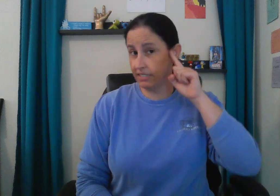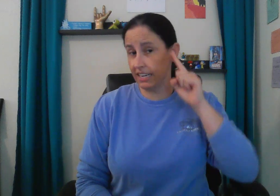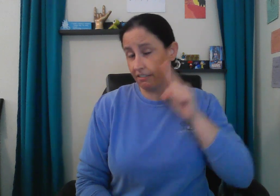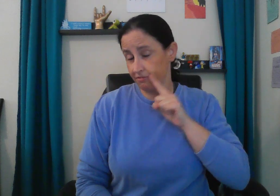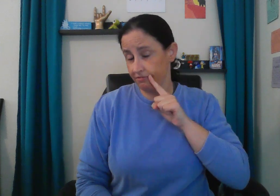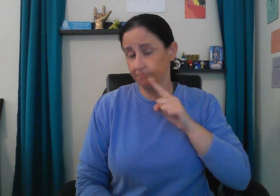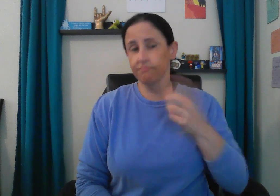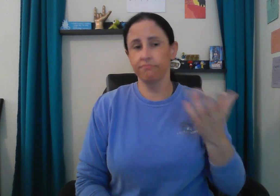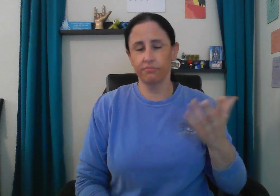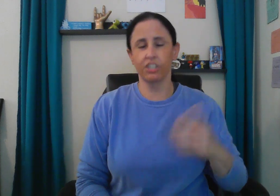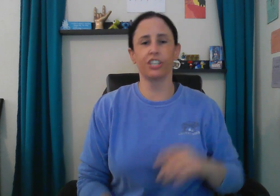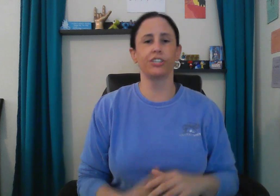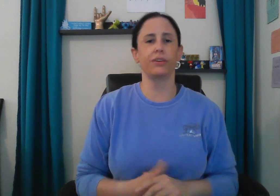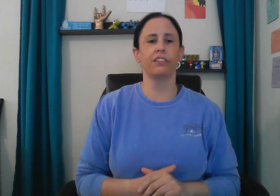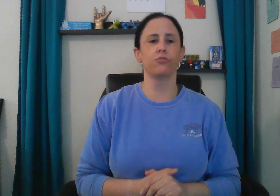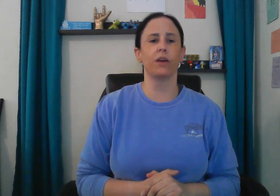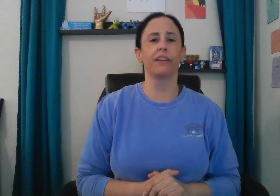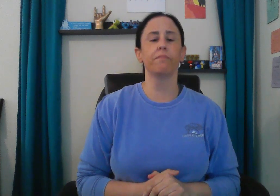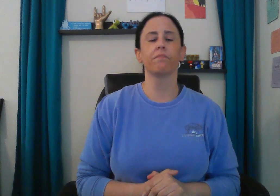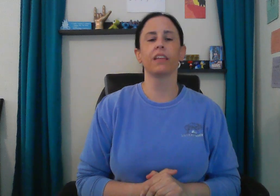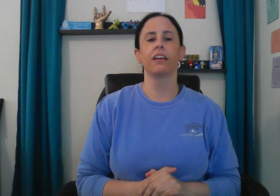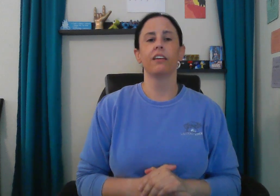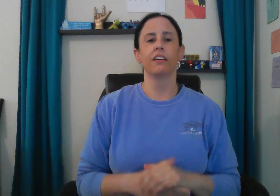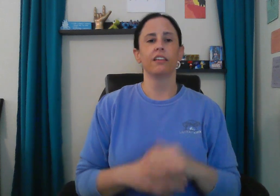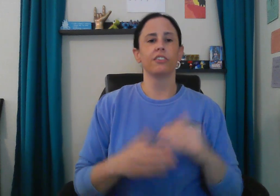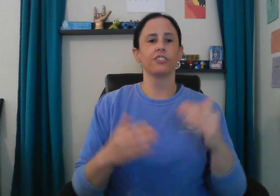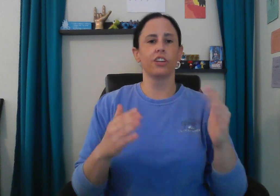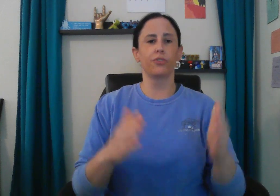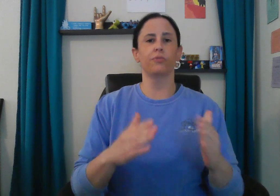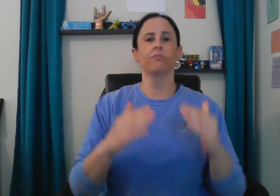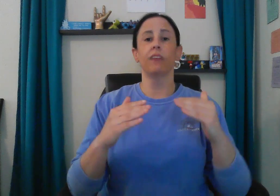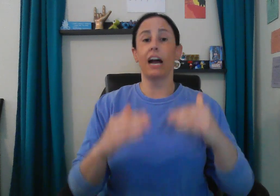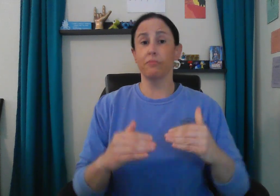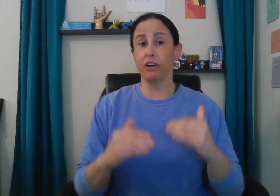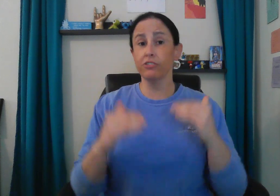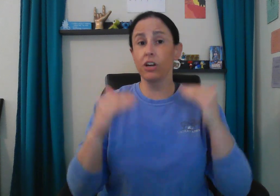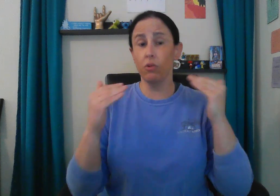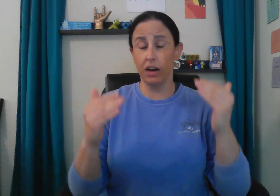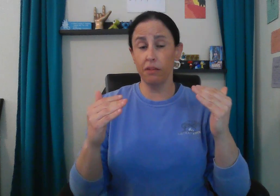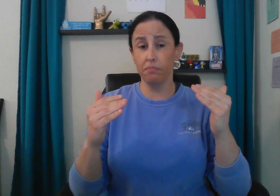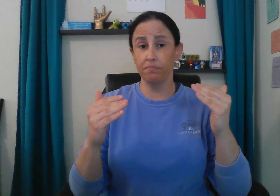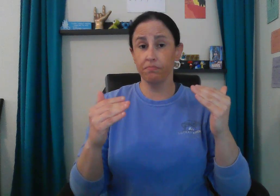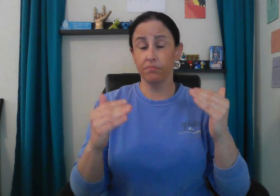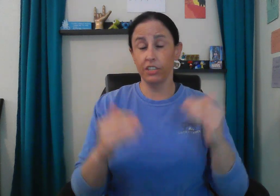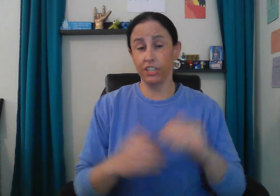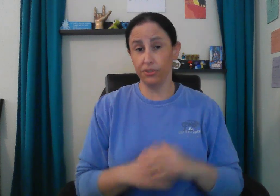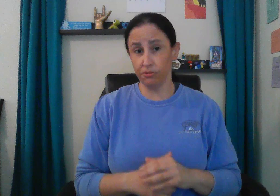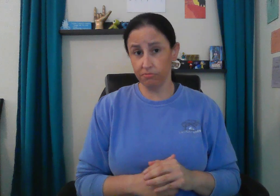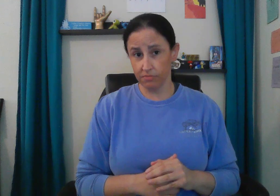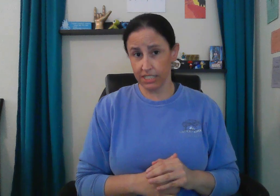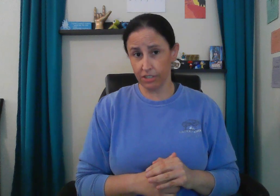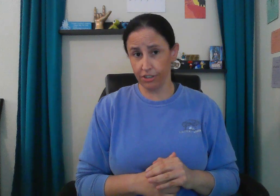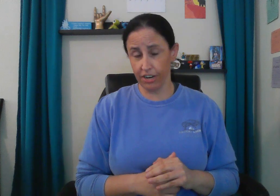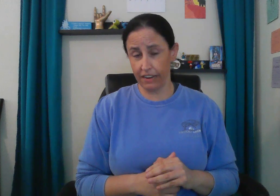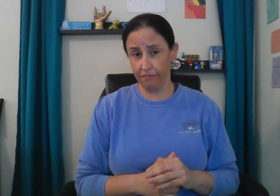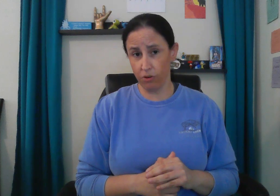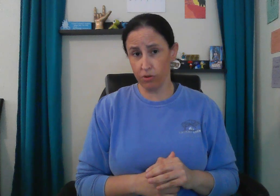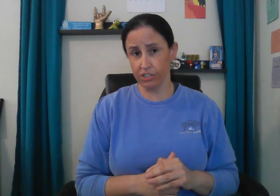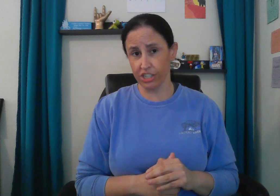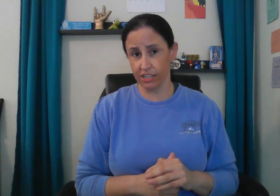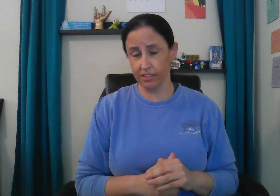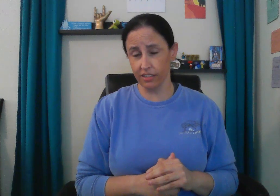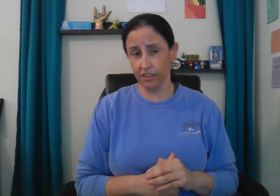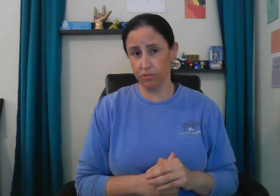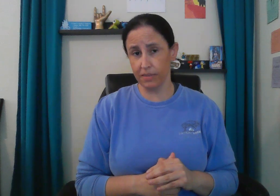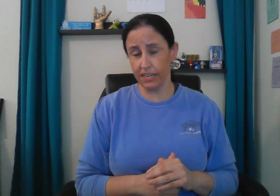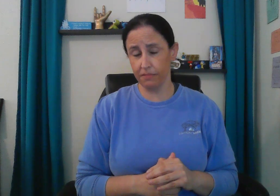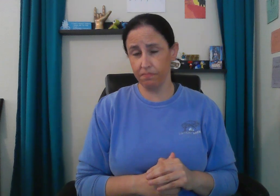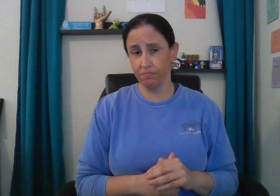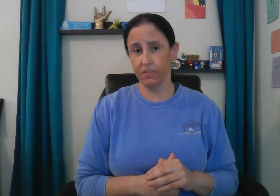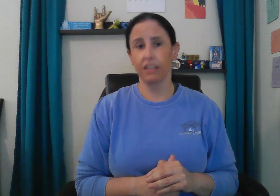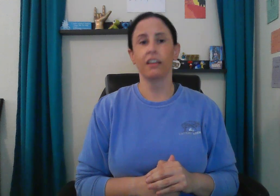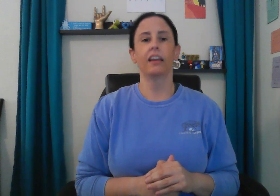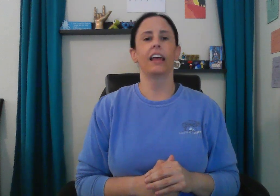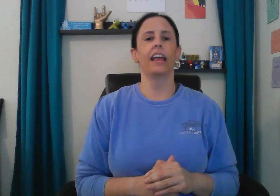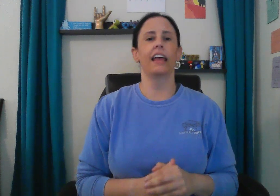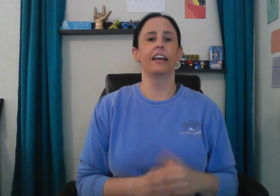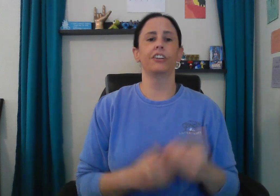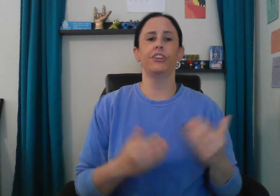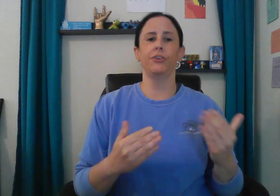deaf, could do either way. So eyebrows go up, you tilt your head forward just a little bit, and you